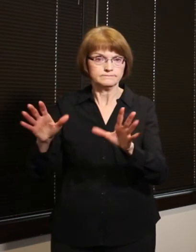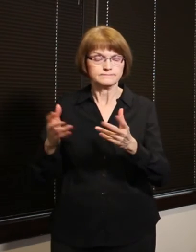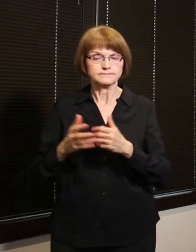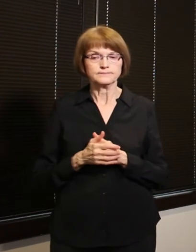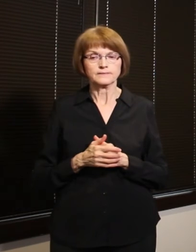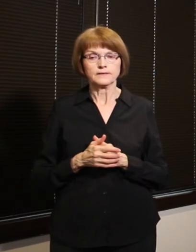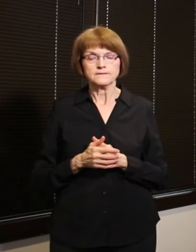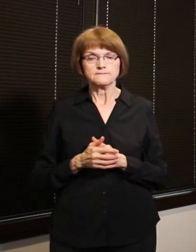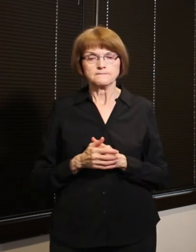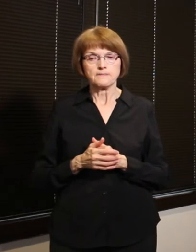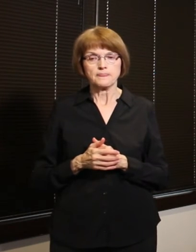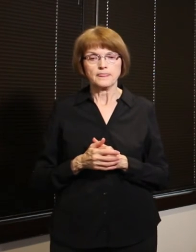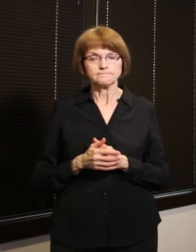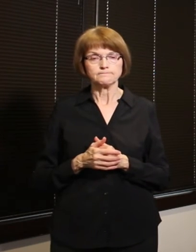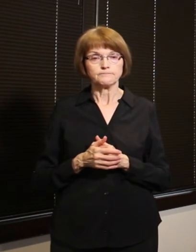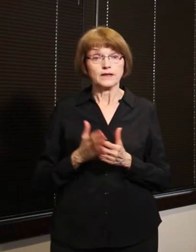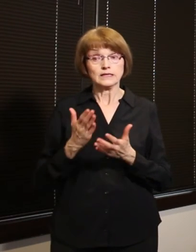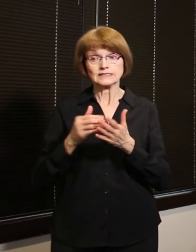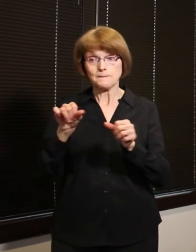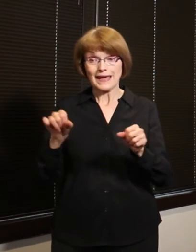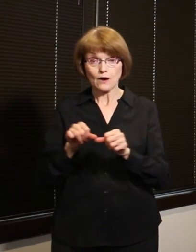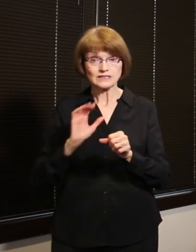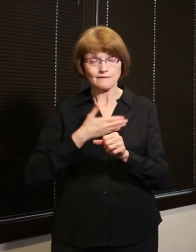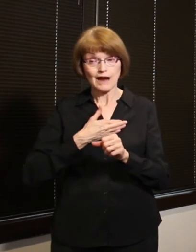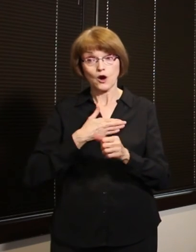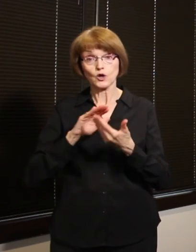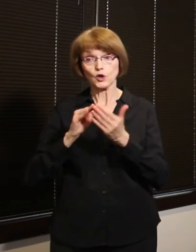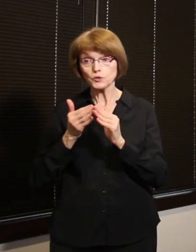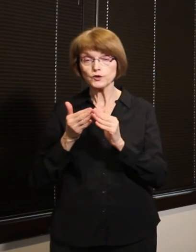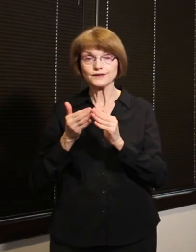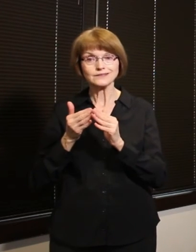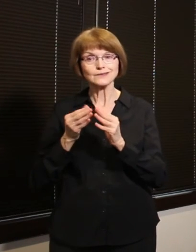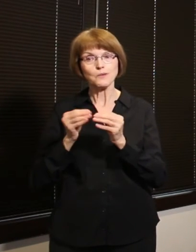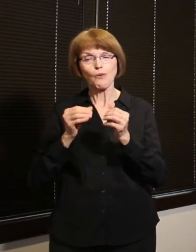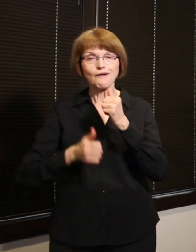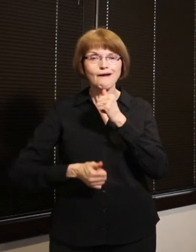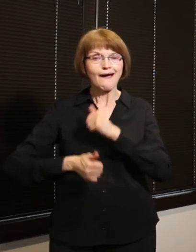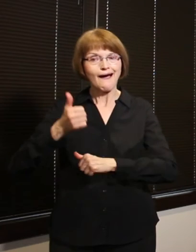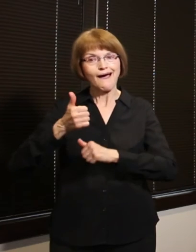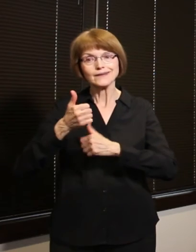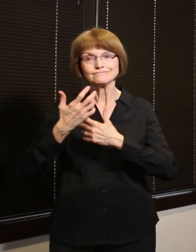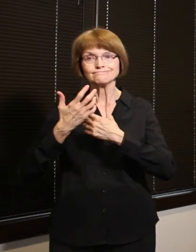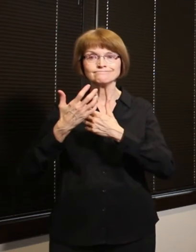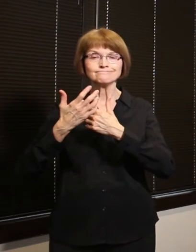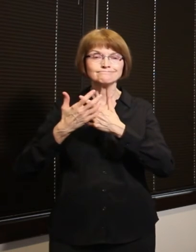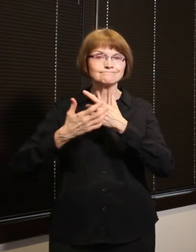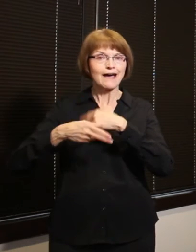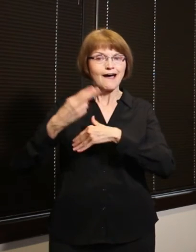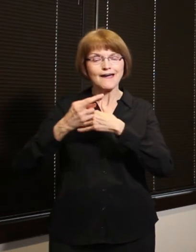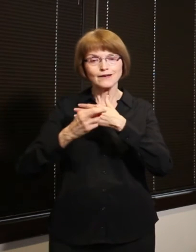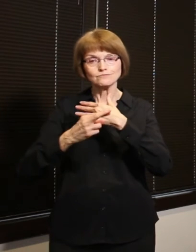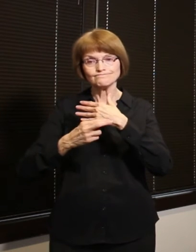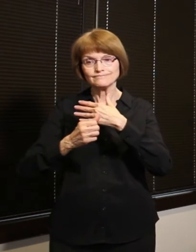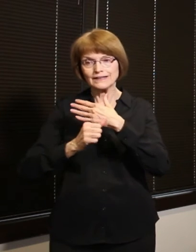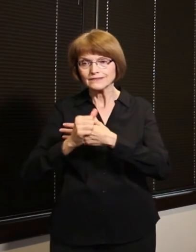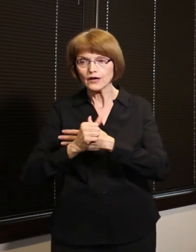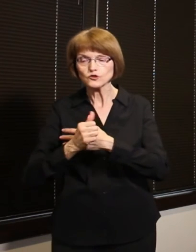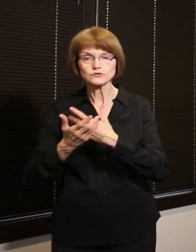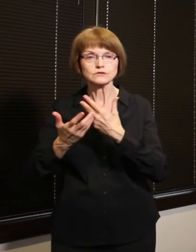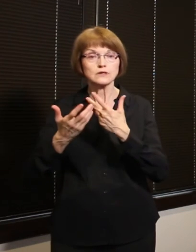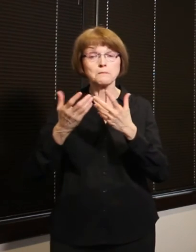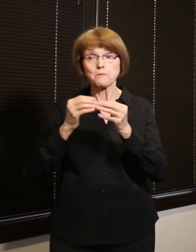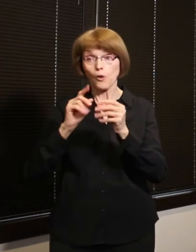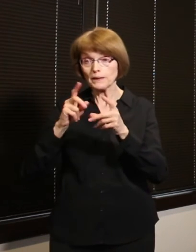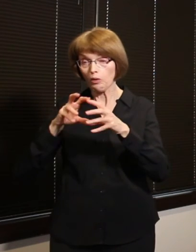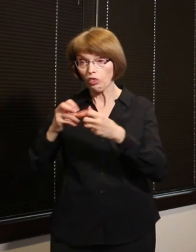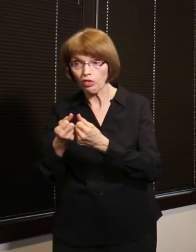think about it, there's some areas in the community that are more at risk for spread, whether that's from urban dense living rather than more rural